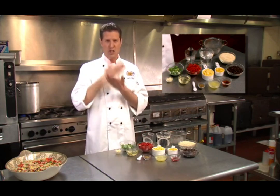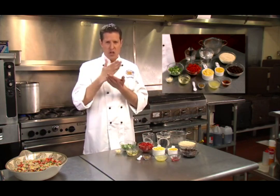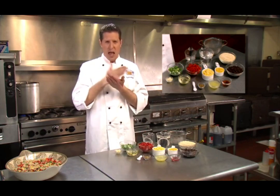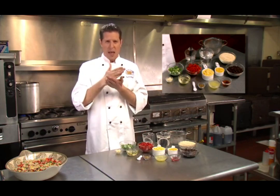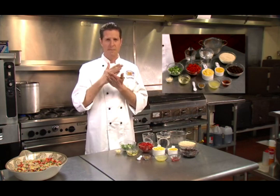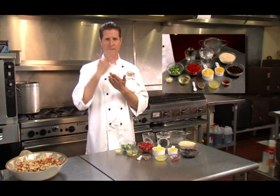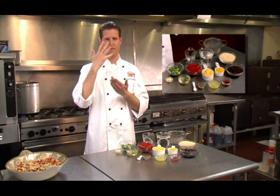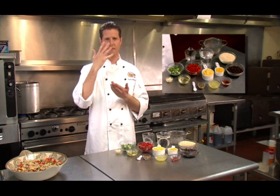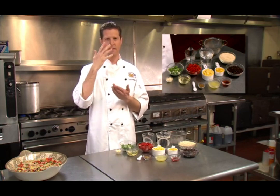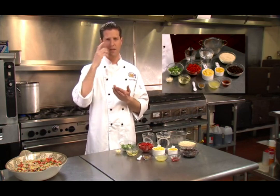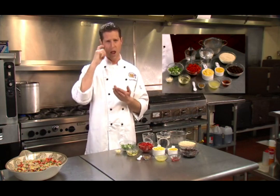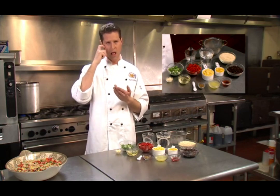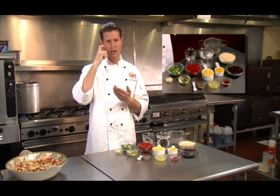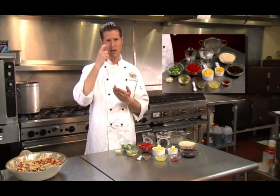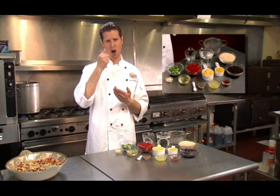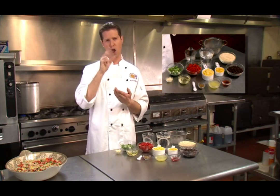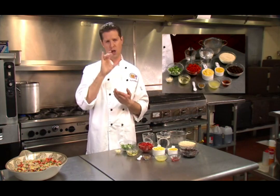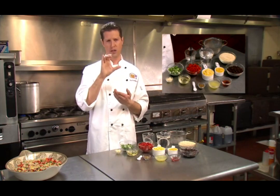and chopped garlic in a jar.